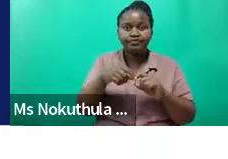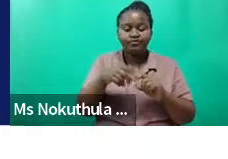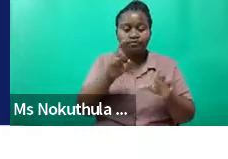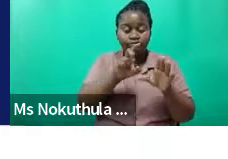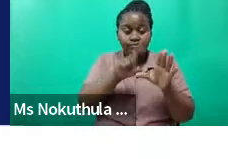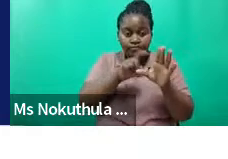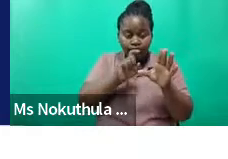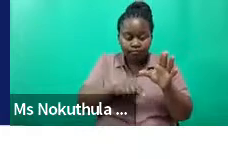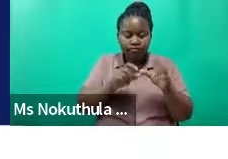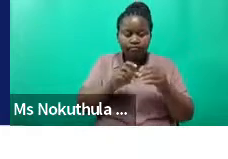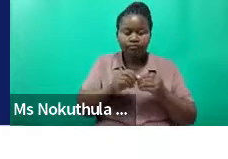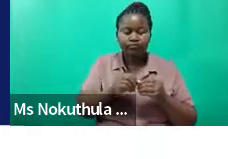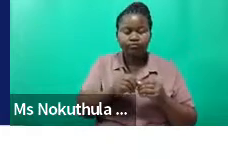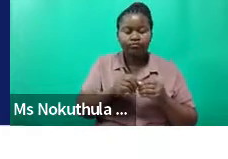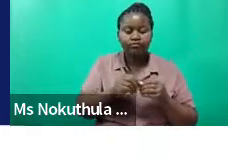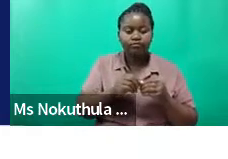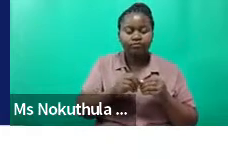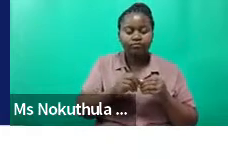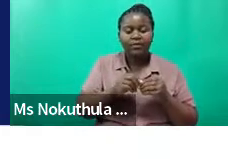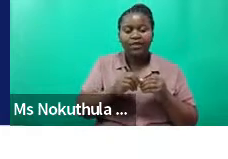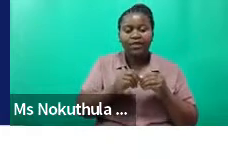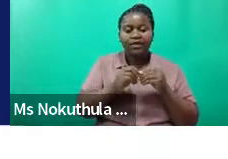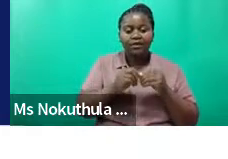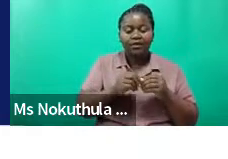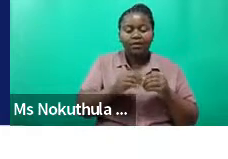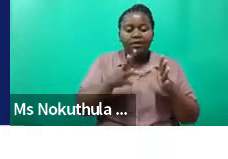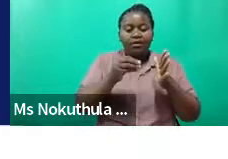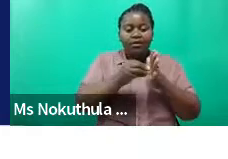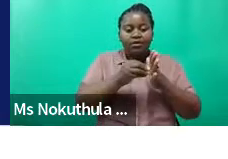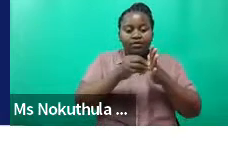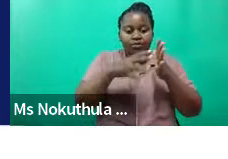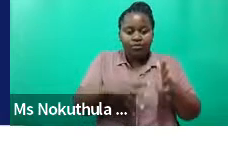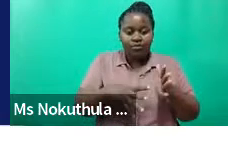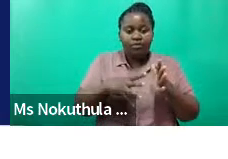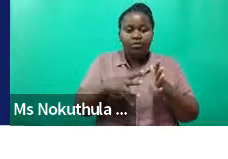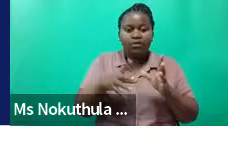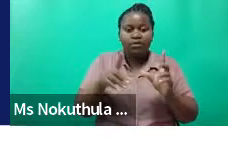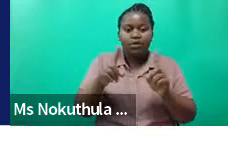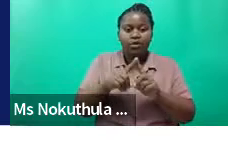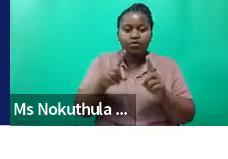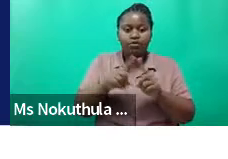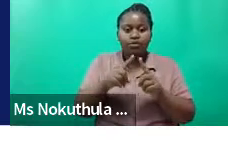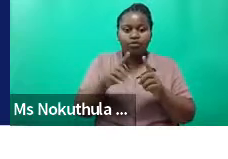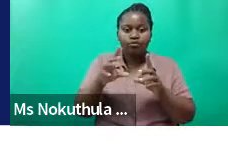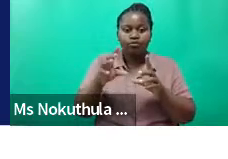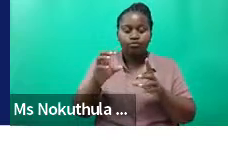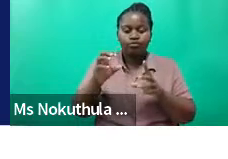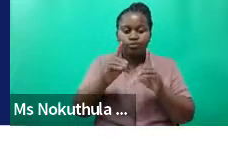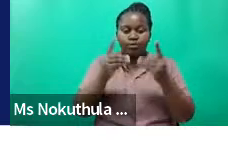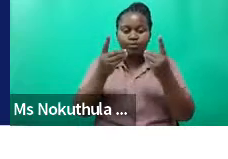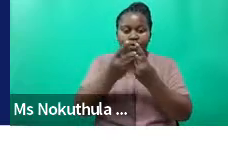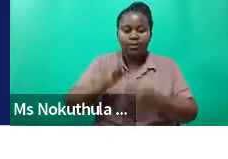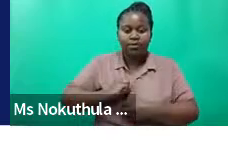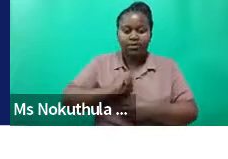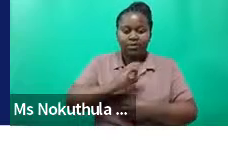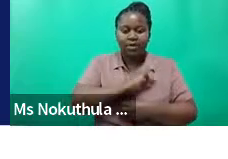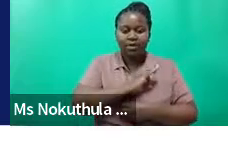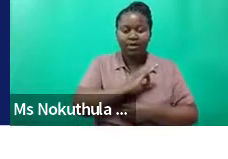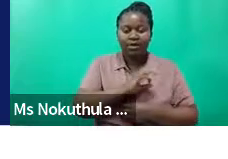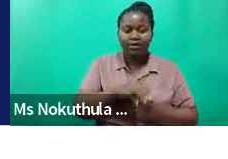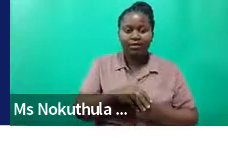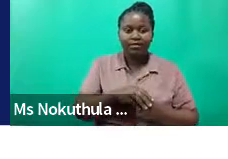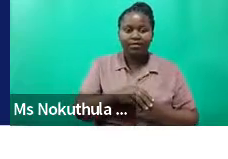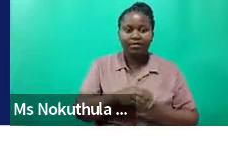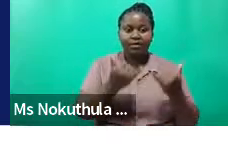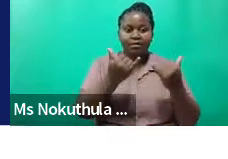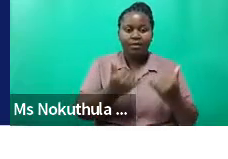in collaboration with the student as well as with the departmental staff. And so therefore, I think I'm coming to my